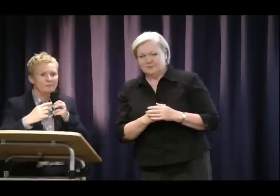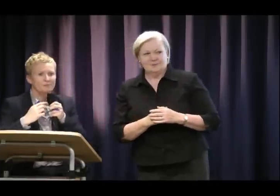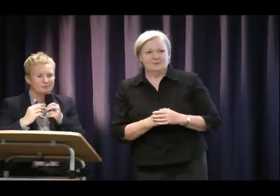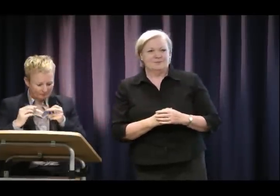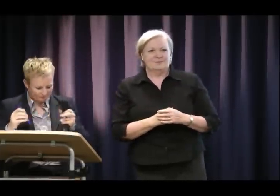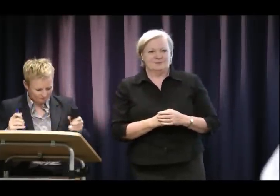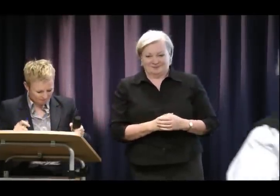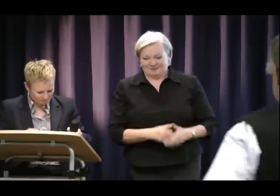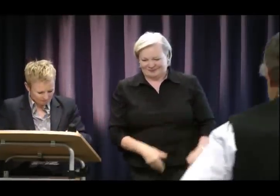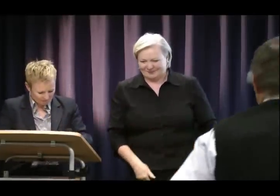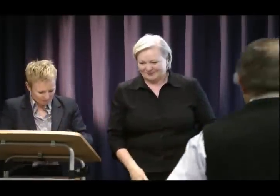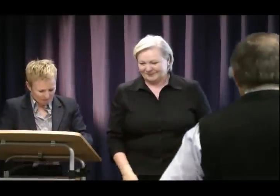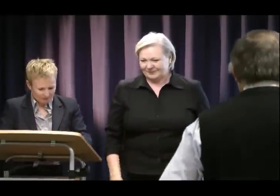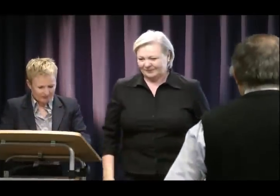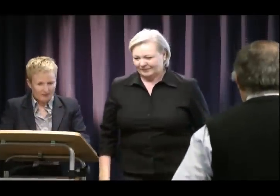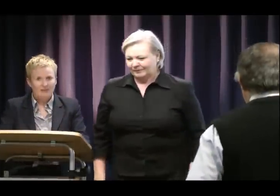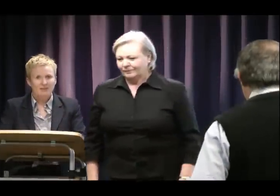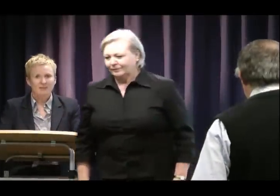Paul.